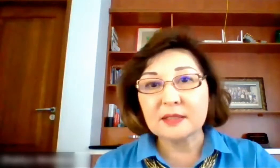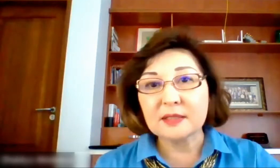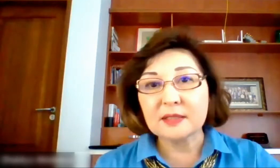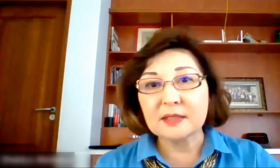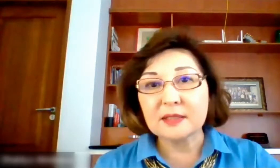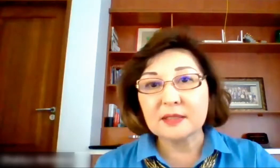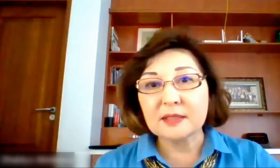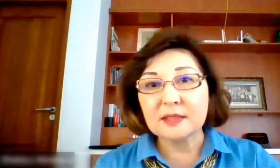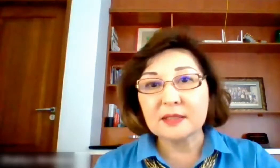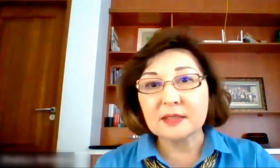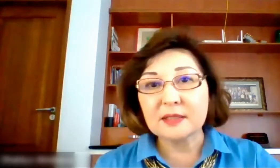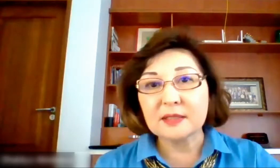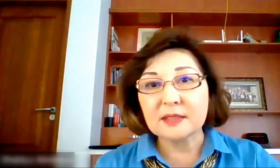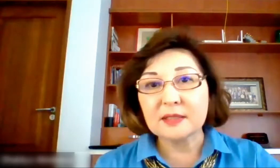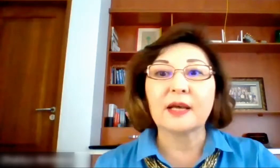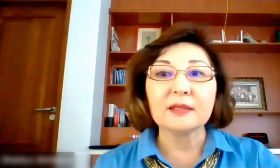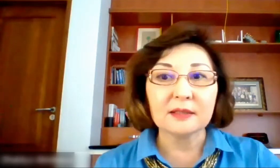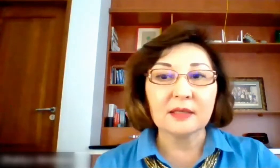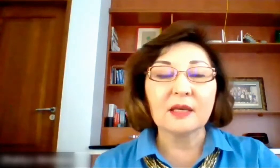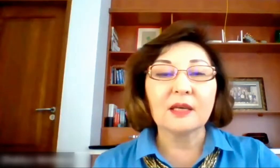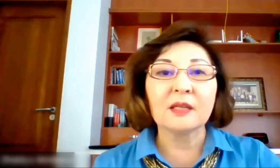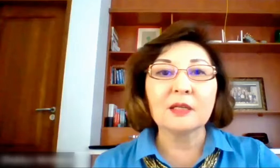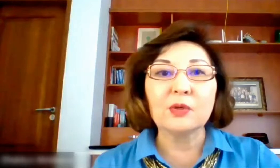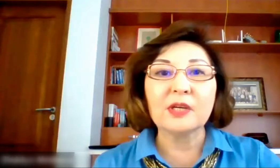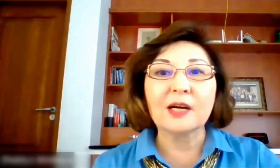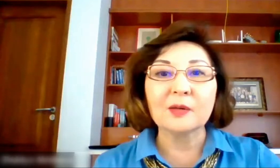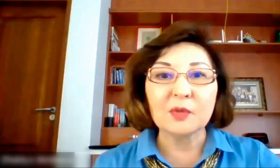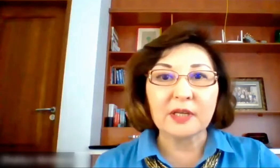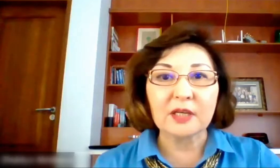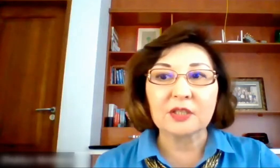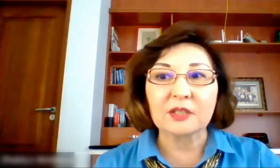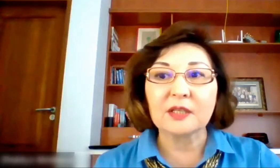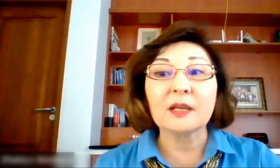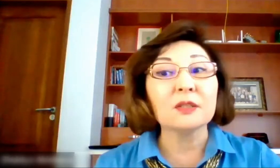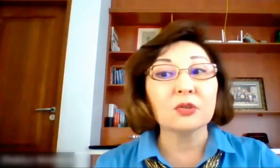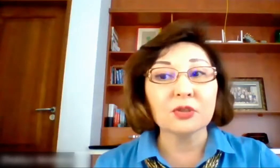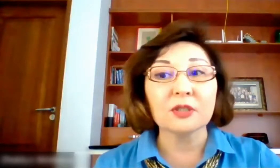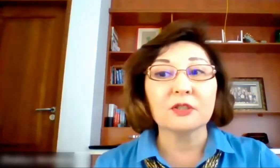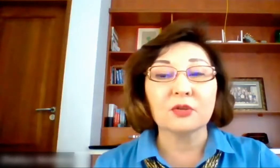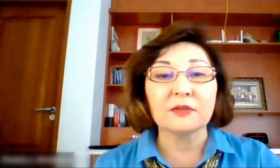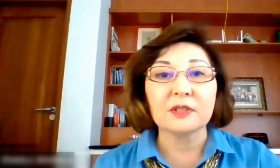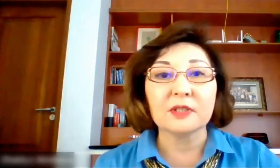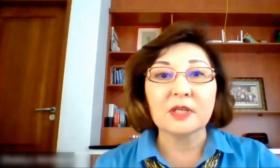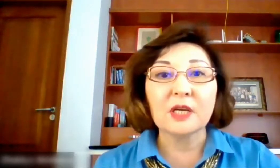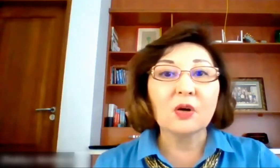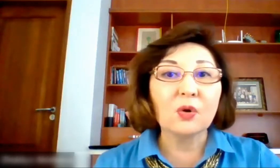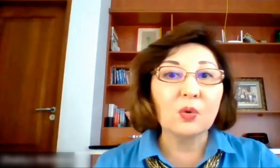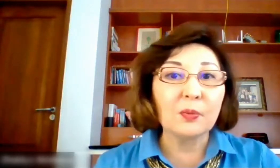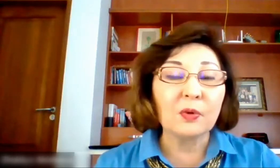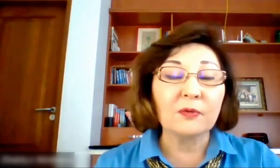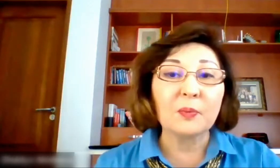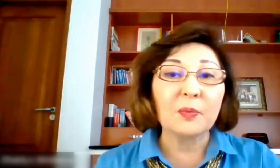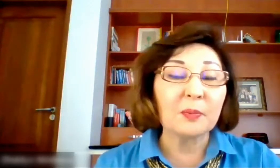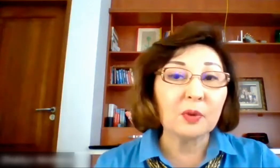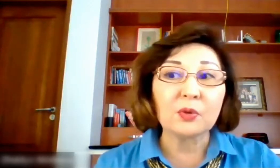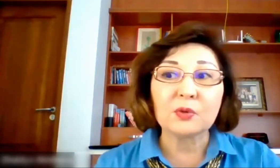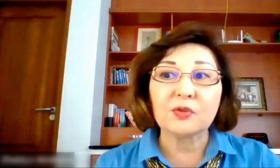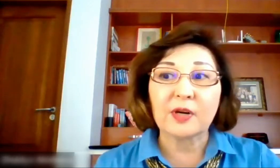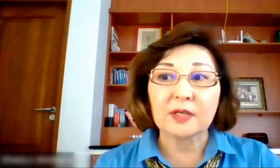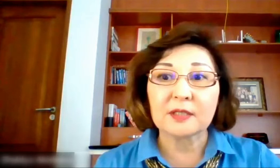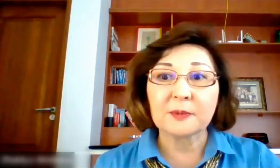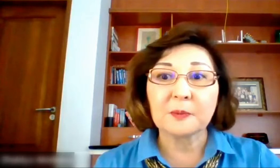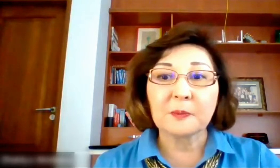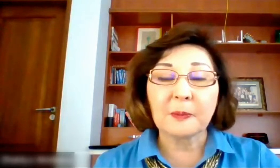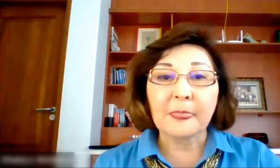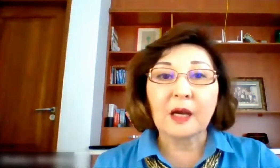for the provision of integrated health, including harm reduction and social services for people who use